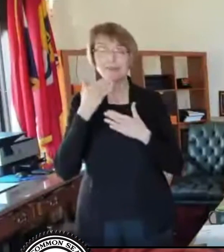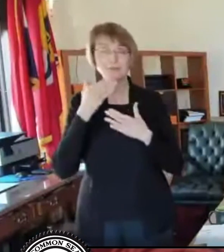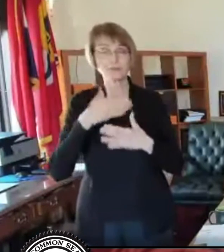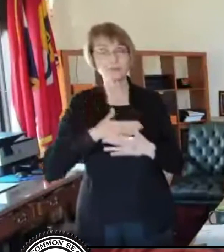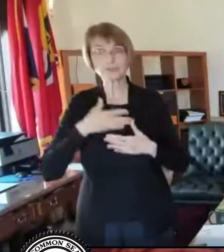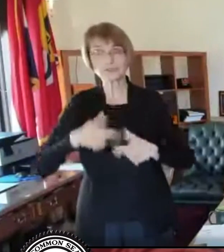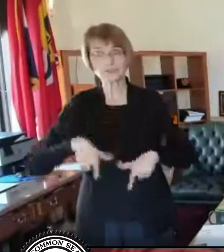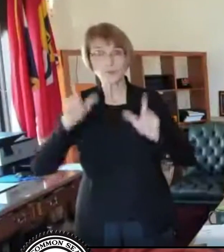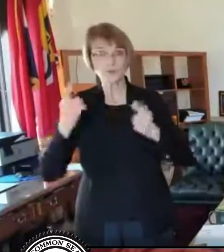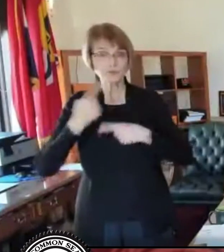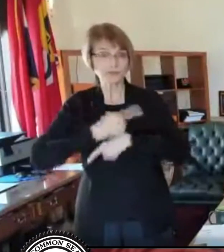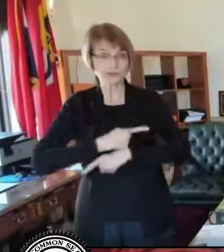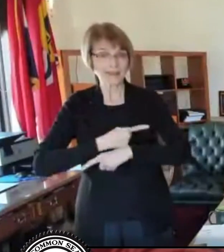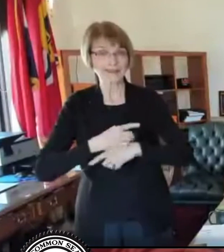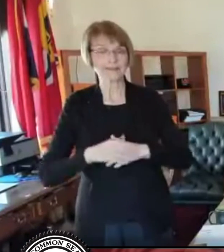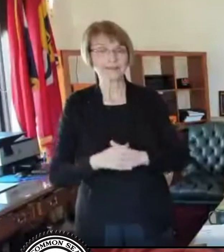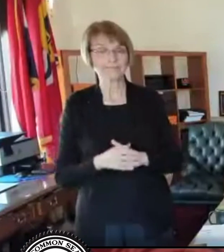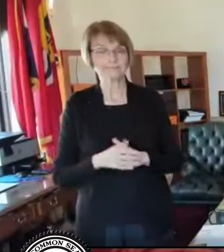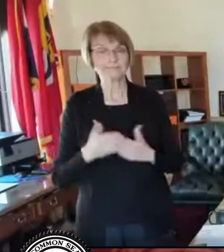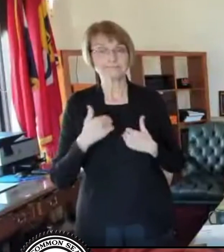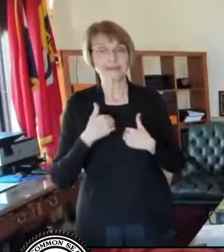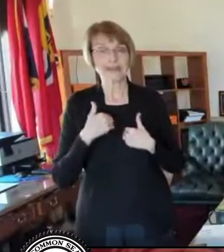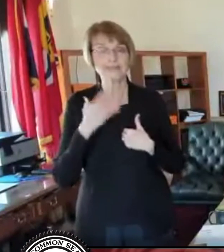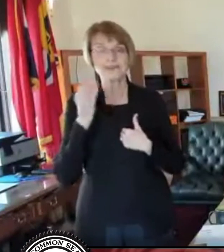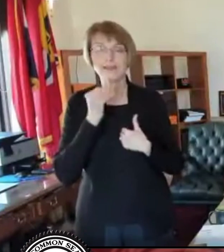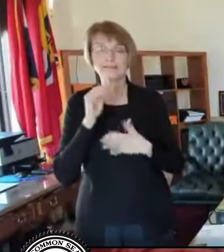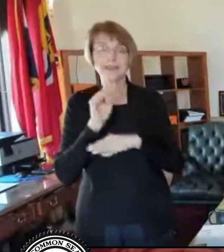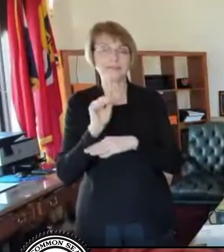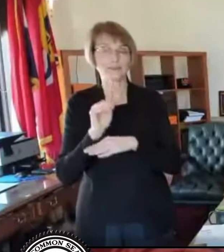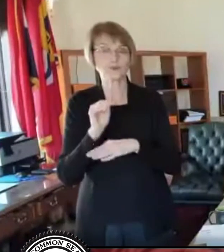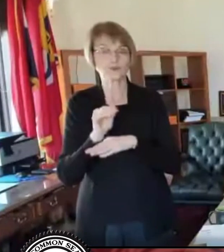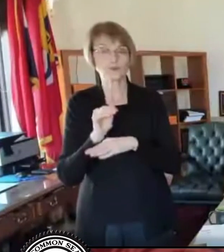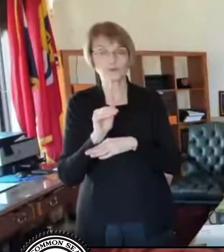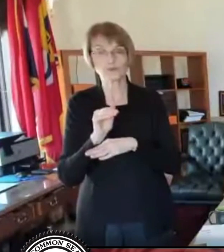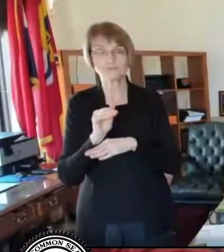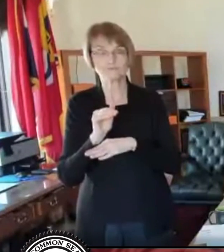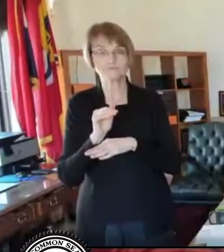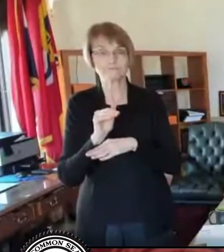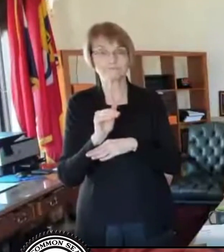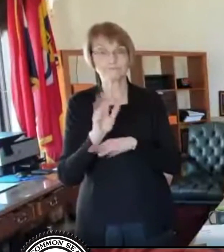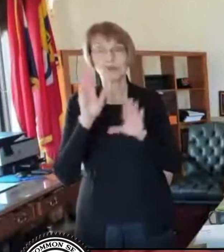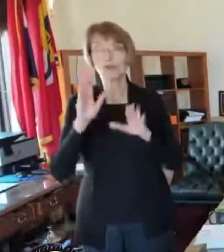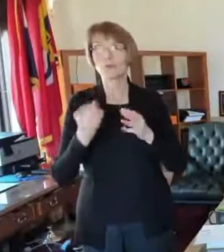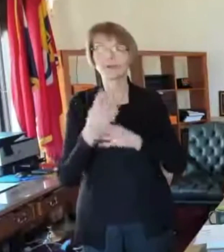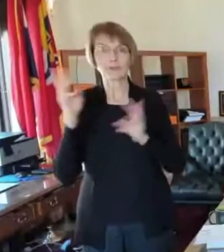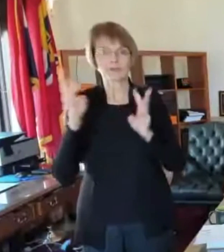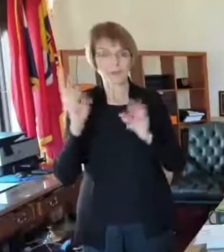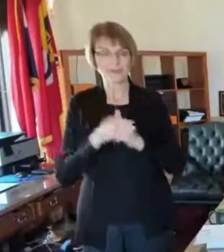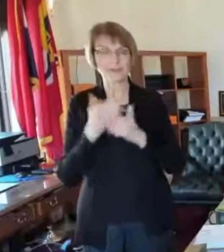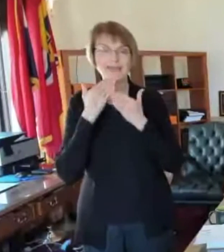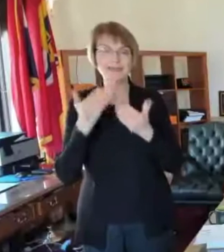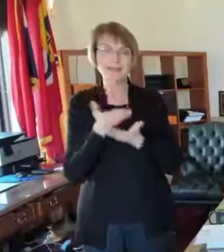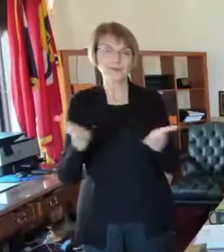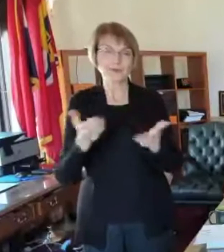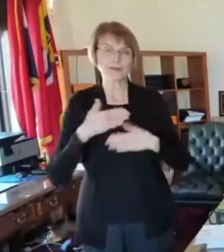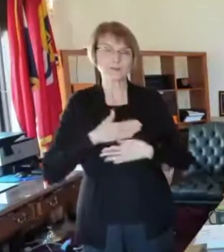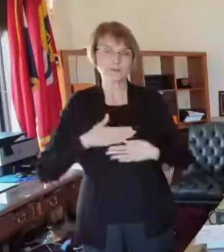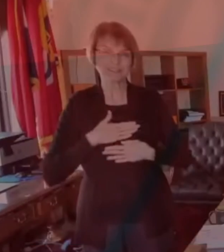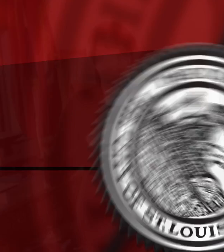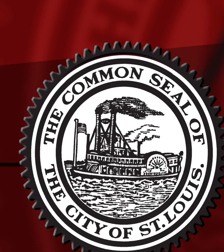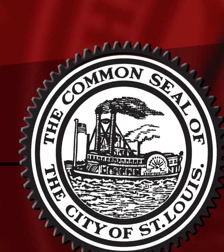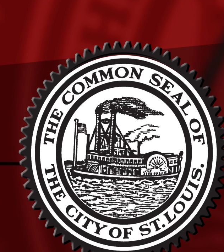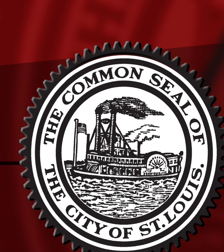us today. Have a lovely afternoon. We're getting some great spring weather here, so thank you all. Appreciate it.